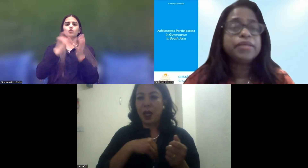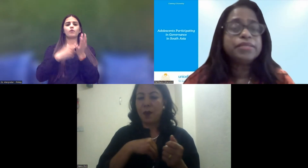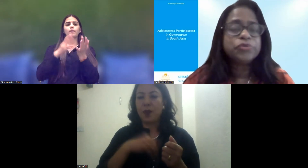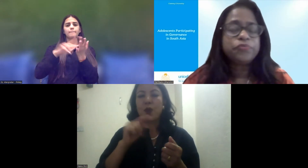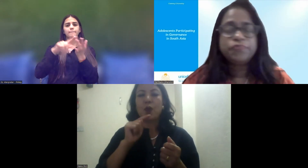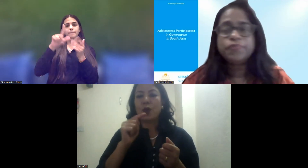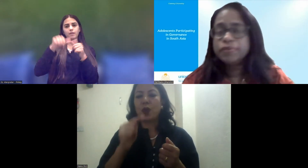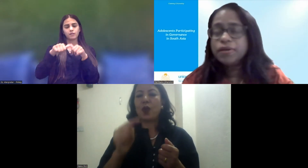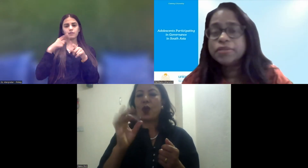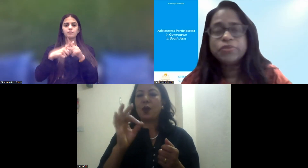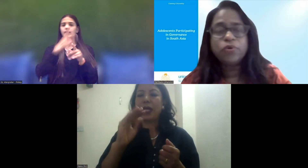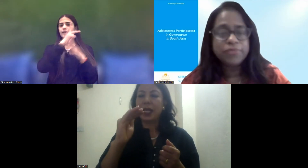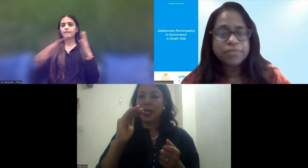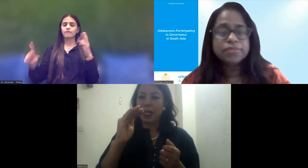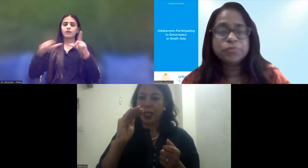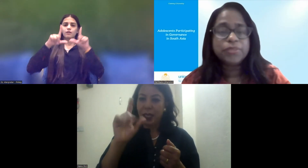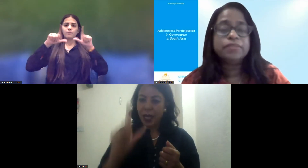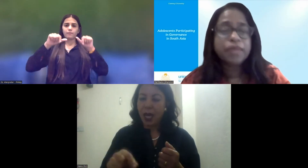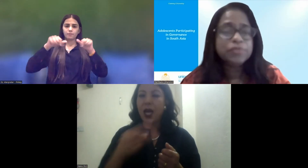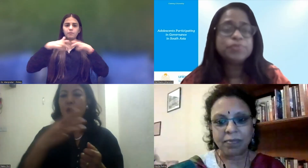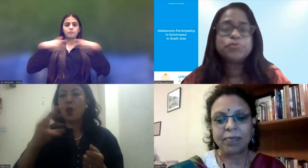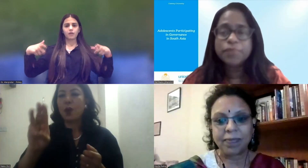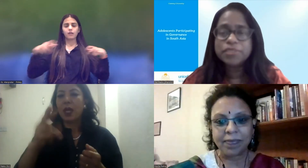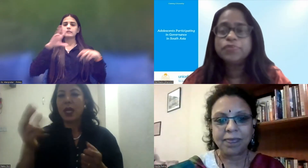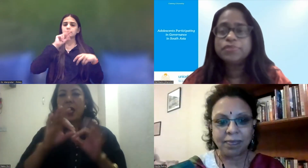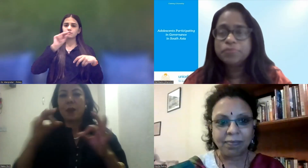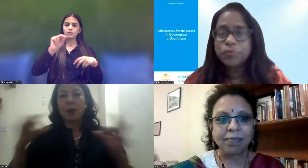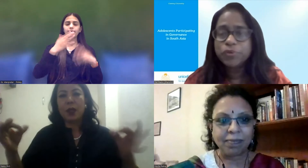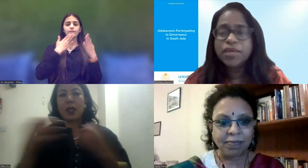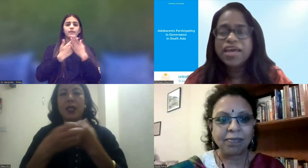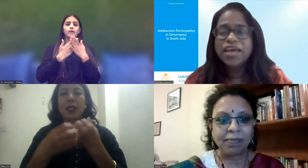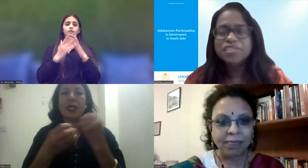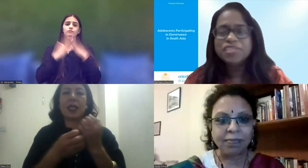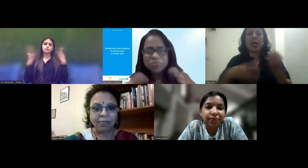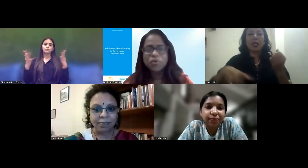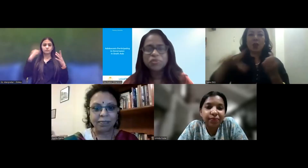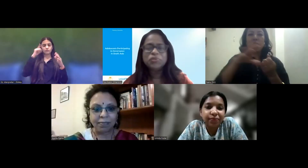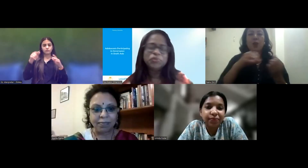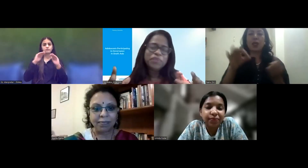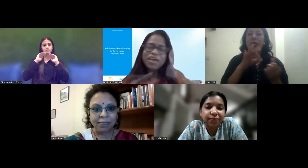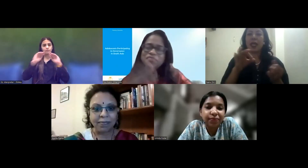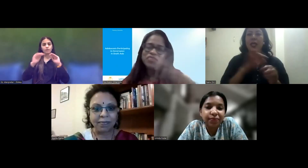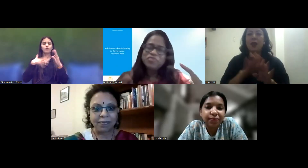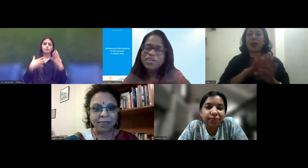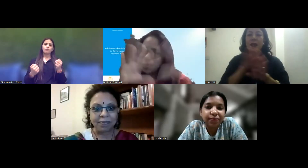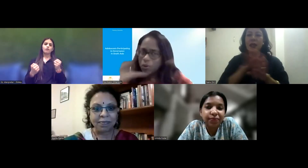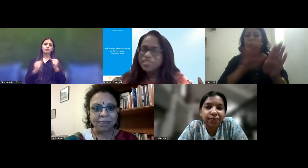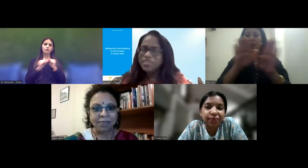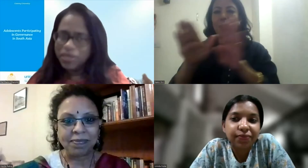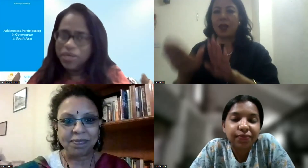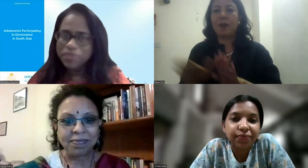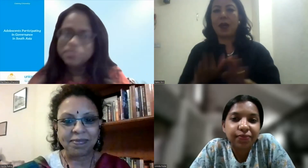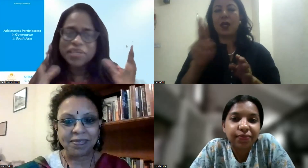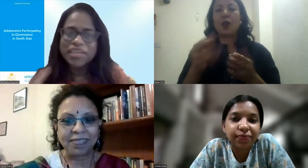a range of country officers as well. And thank you so much for the support. And we just want to have everyone